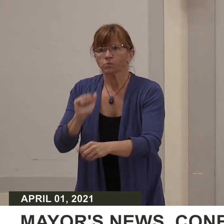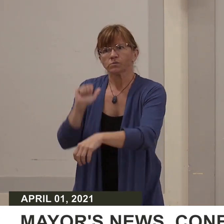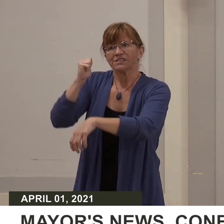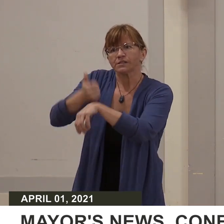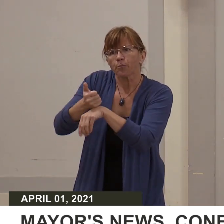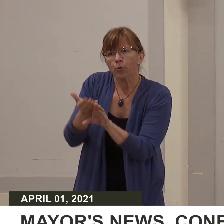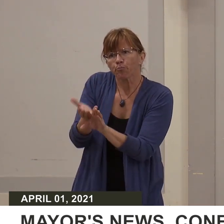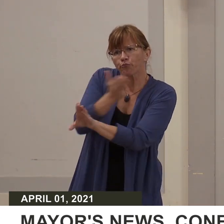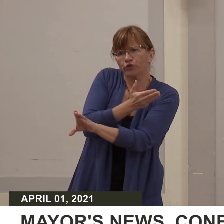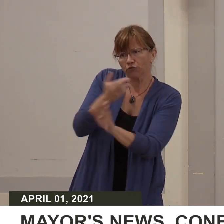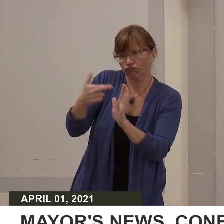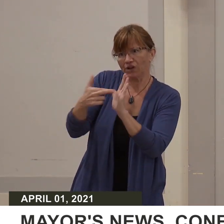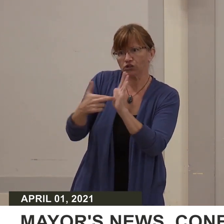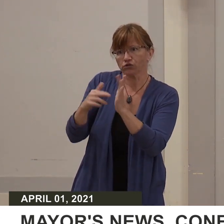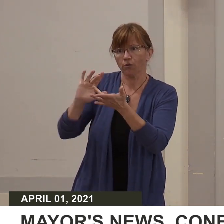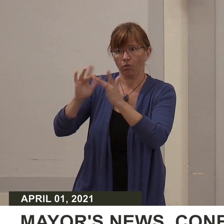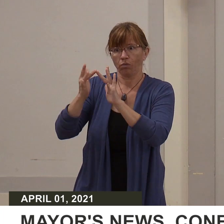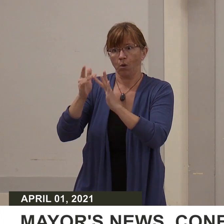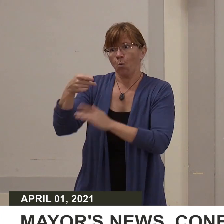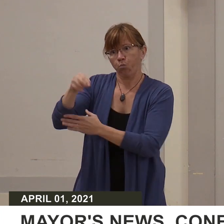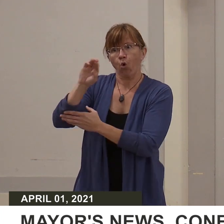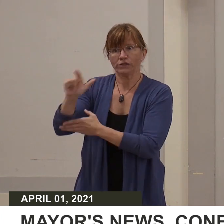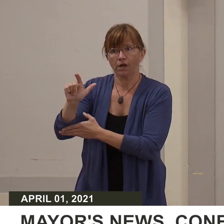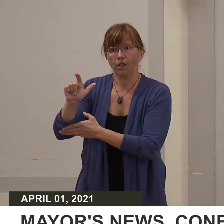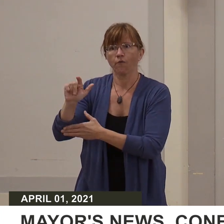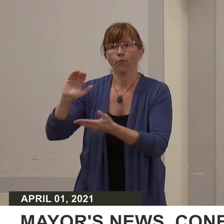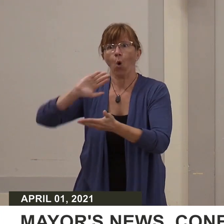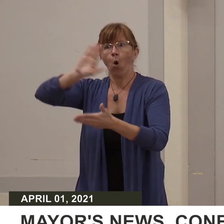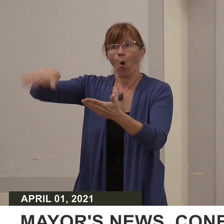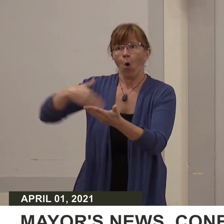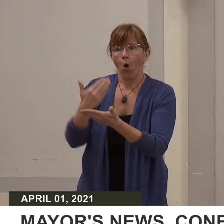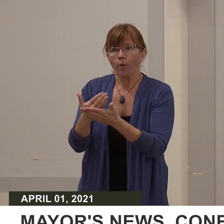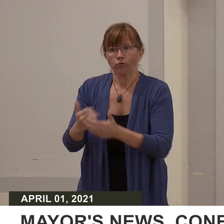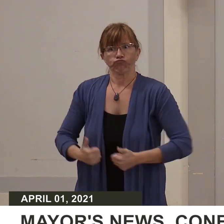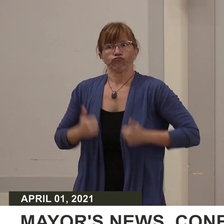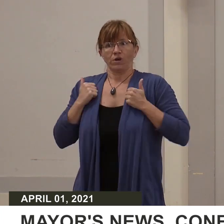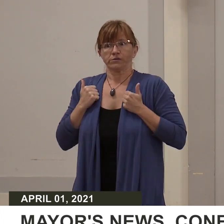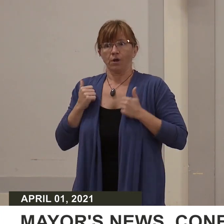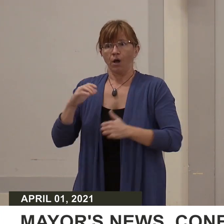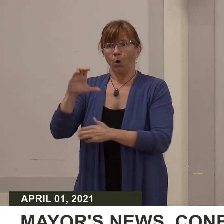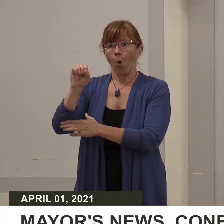Baltimore City residents aged 16 and up. It can be found at